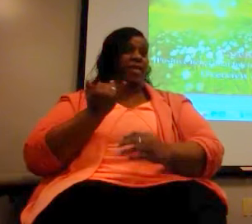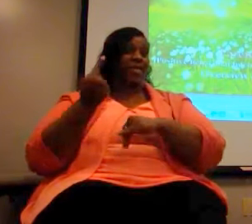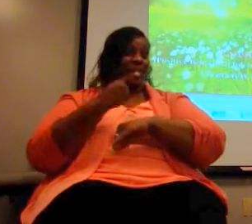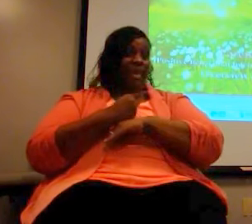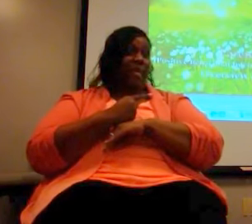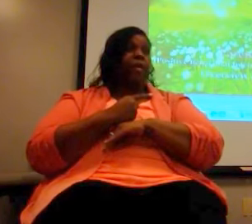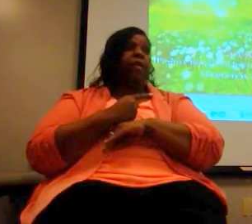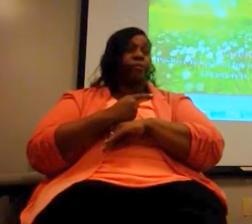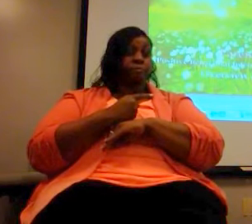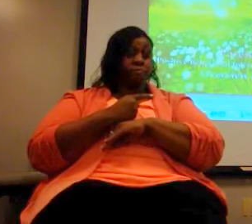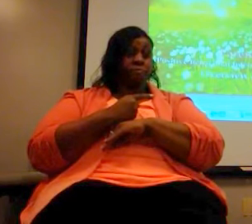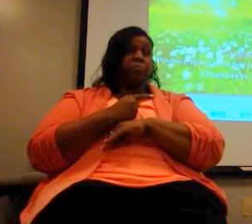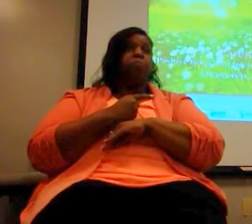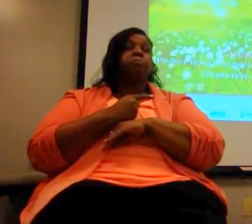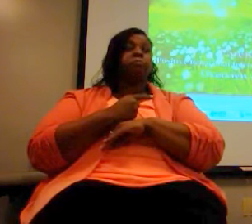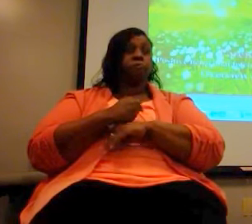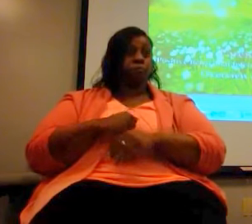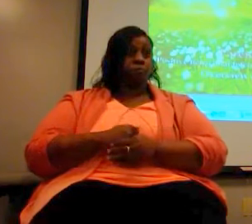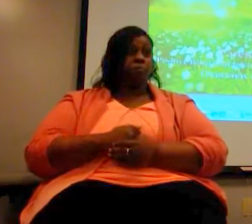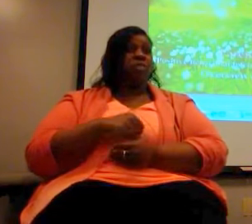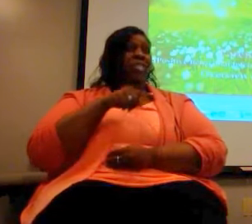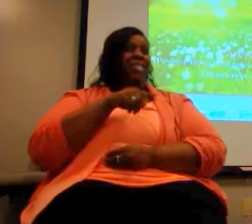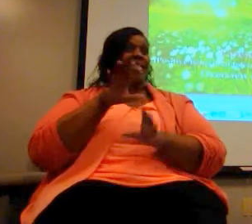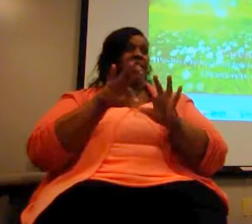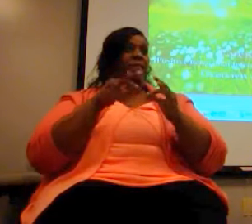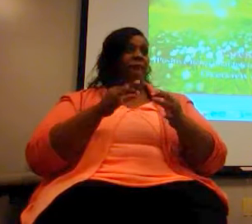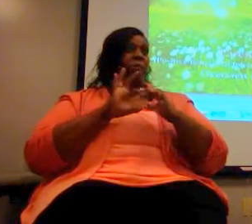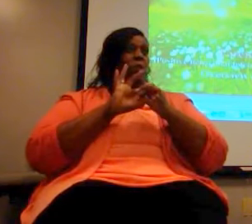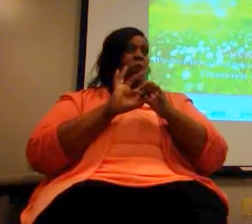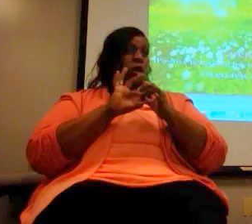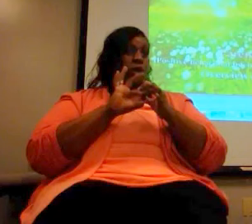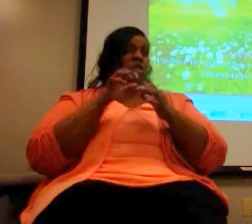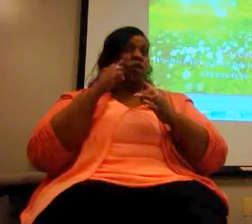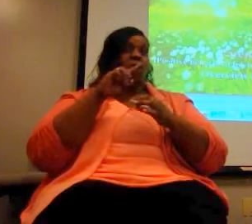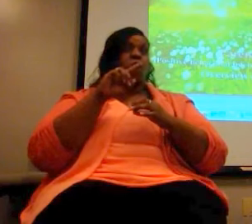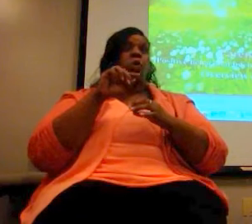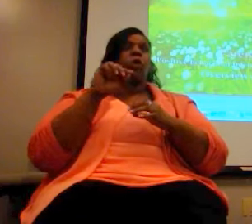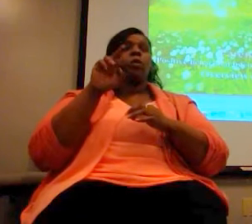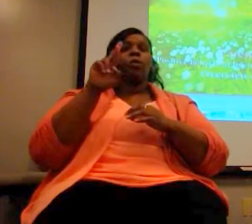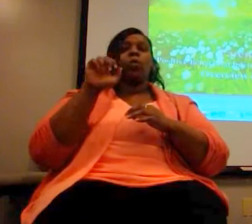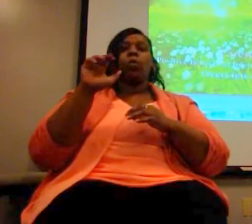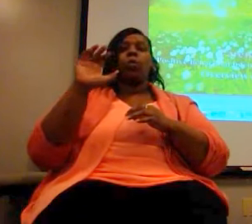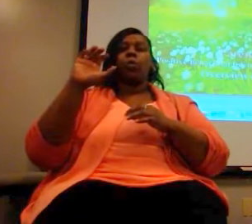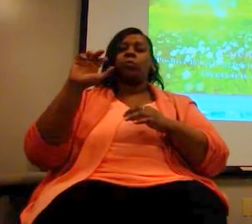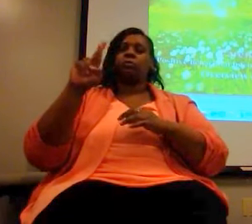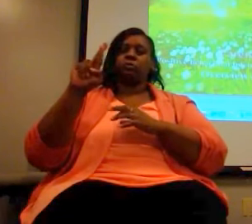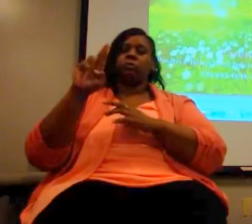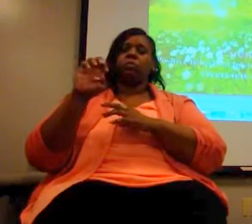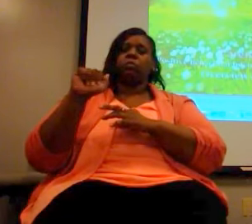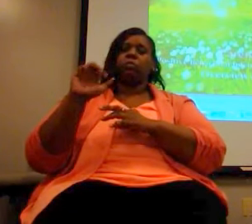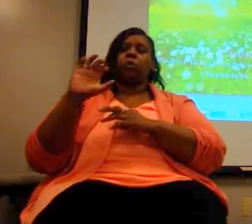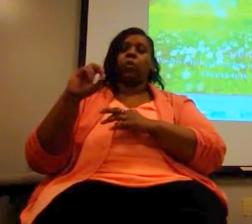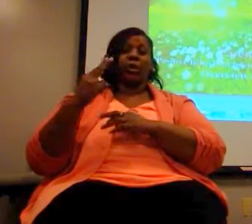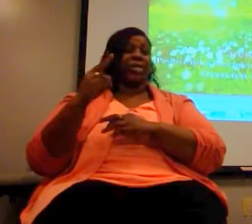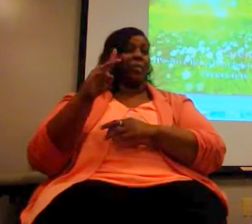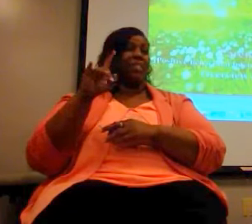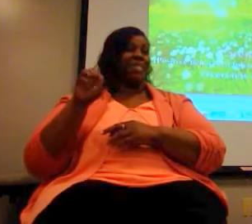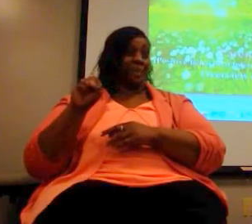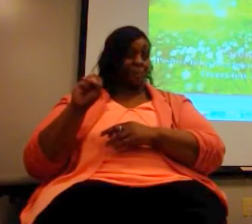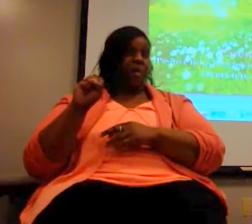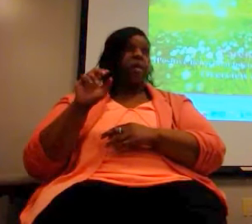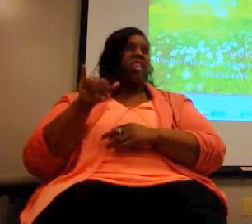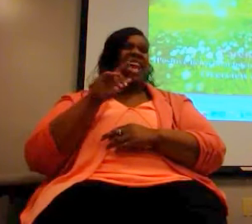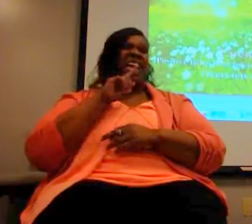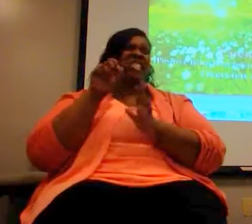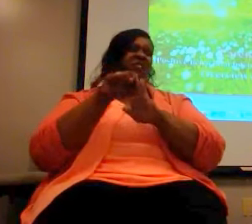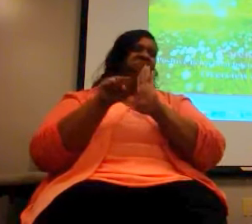Patty is the family coordinator for REACH Mississippi, and she'll tell you a little bit more about REACH. It is a